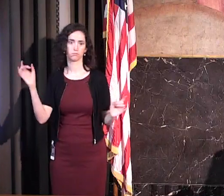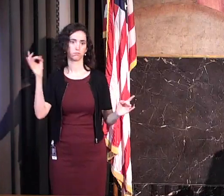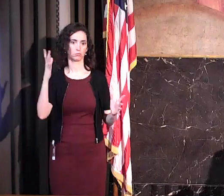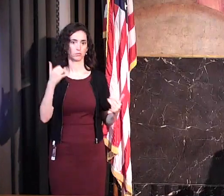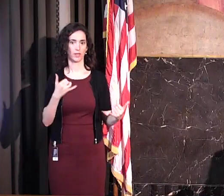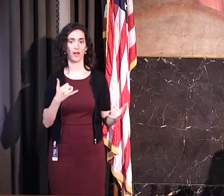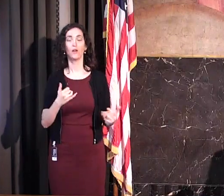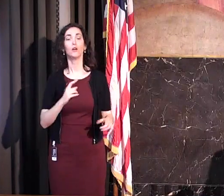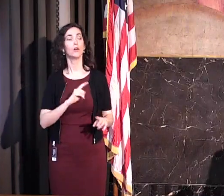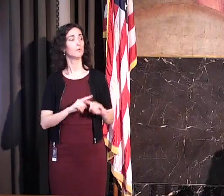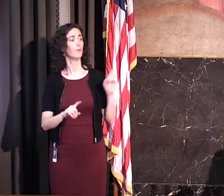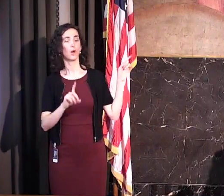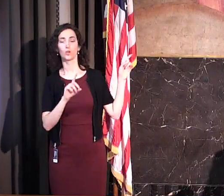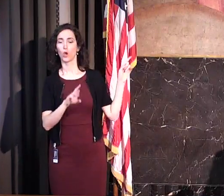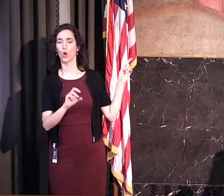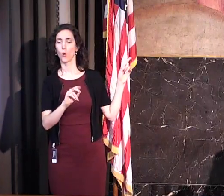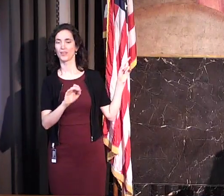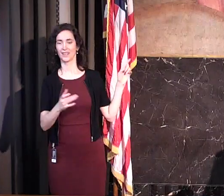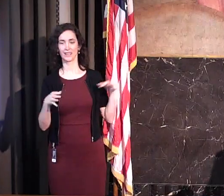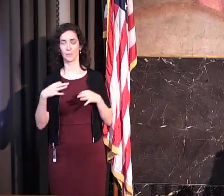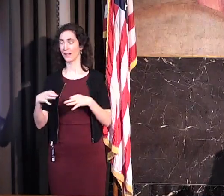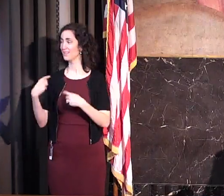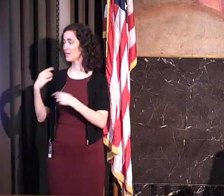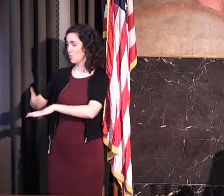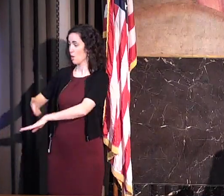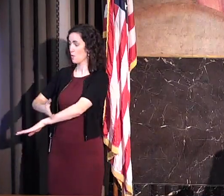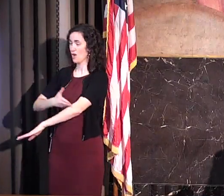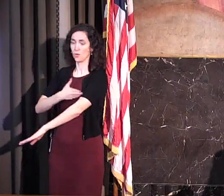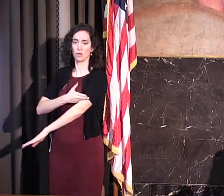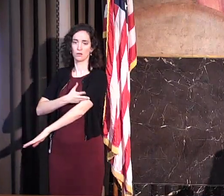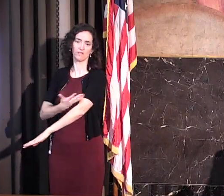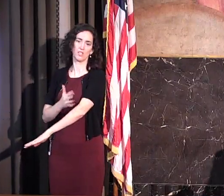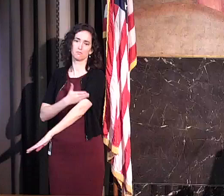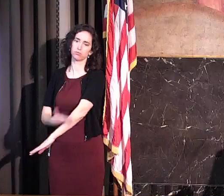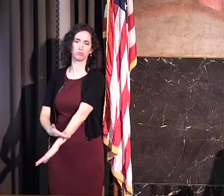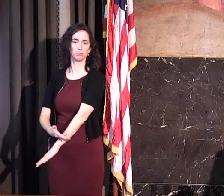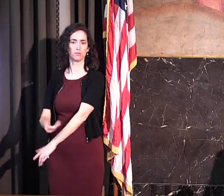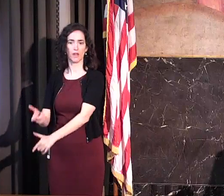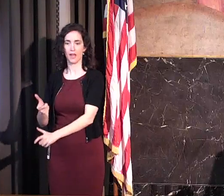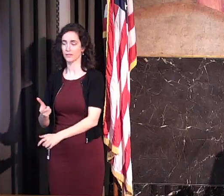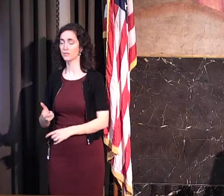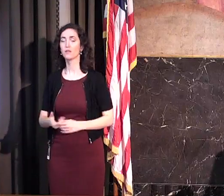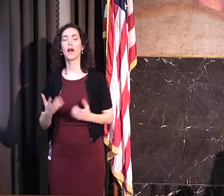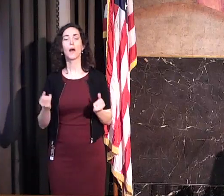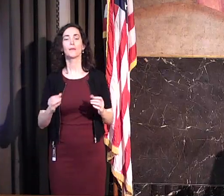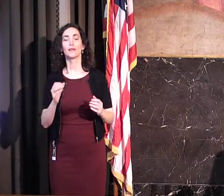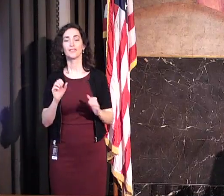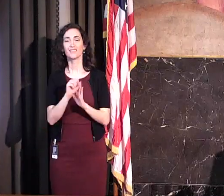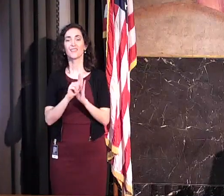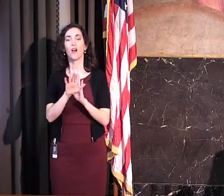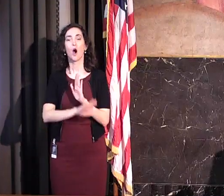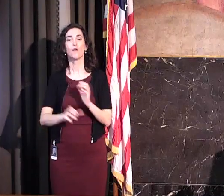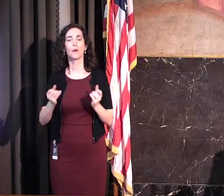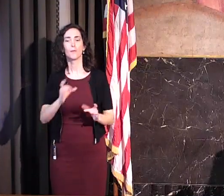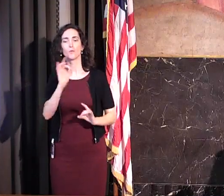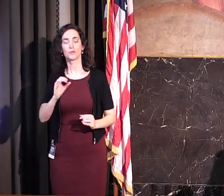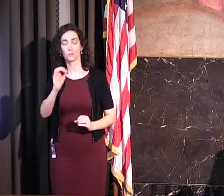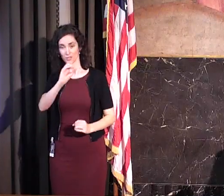breathing room is evaporating pretty quickly. Percent positivity for the state over the past week has gone up from 4%